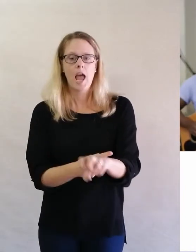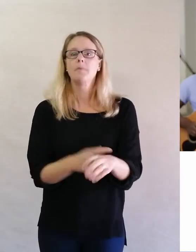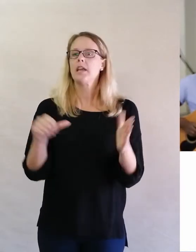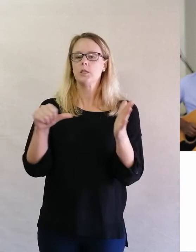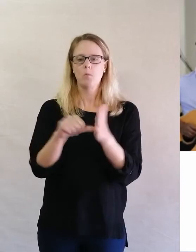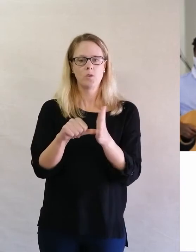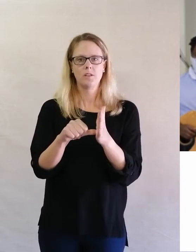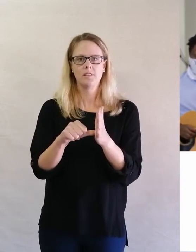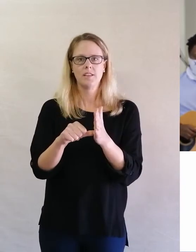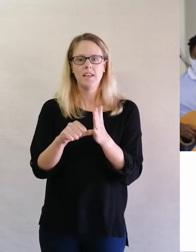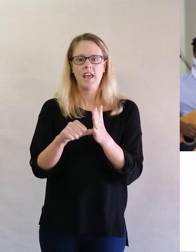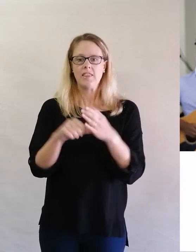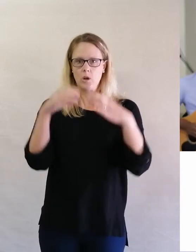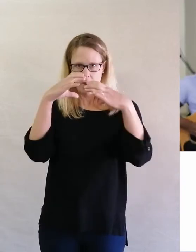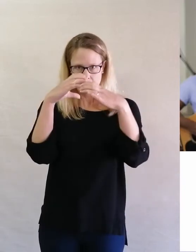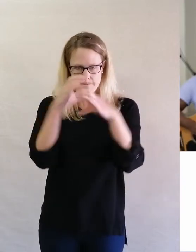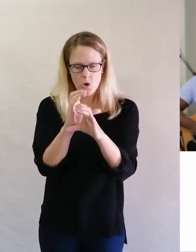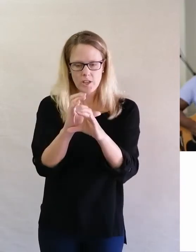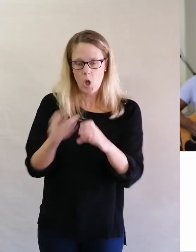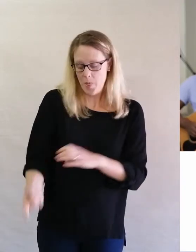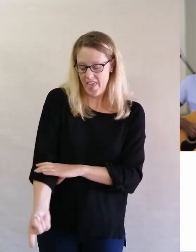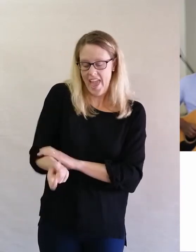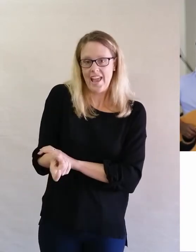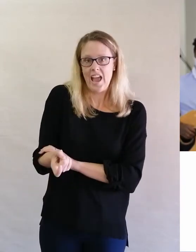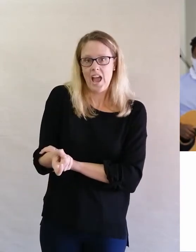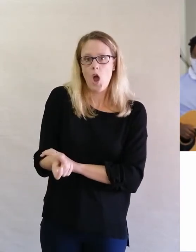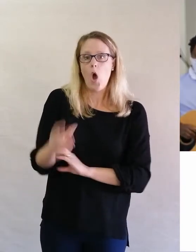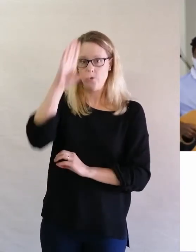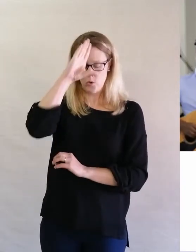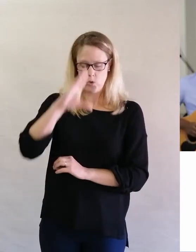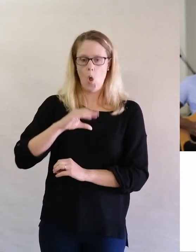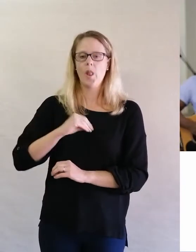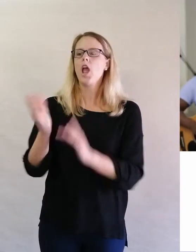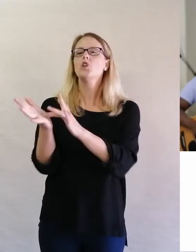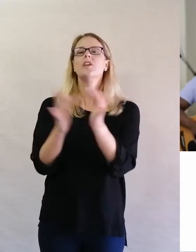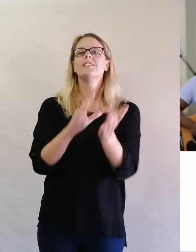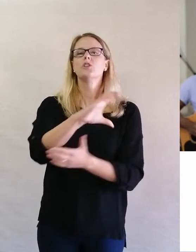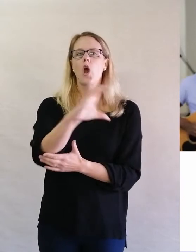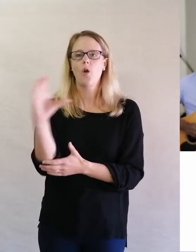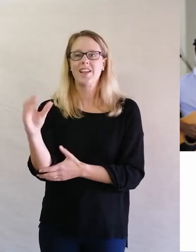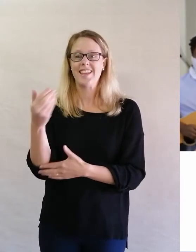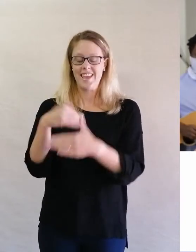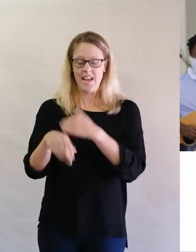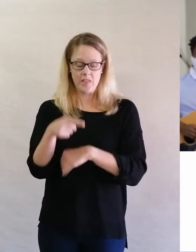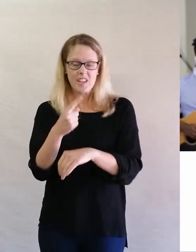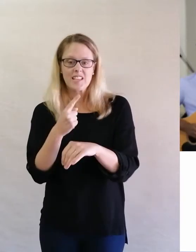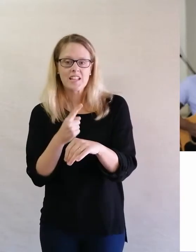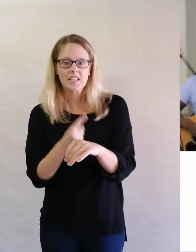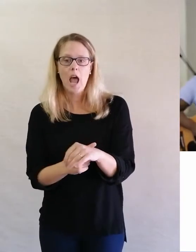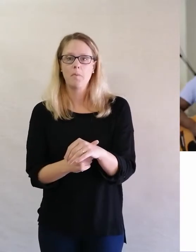we don't lose sight of the anchor of our souls, and that is Jesus Christ. These moments